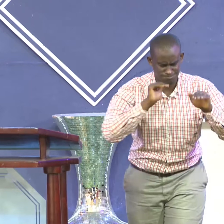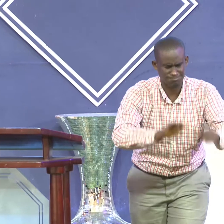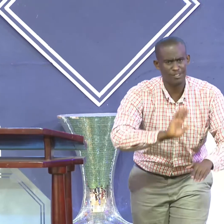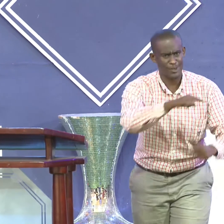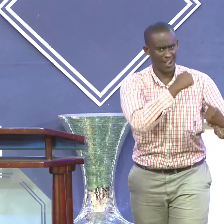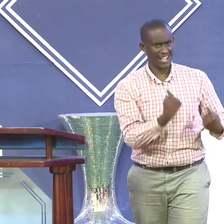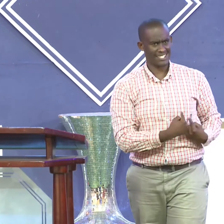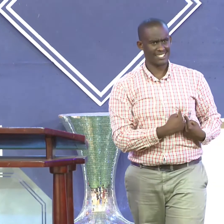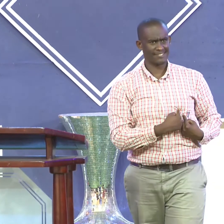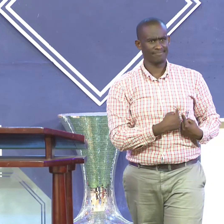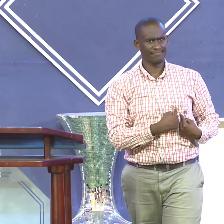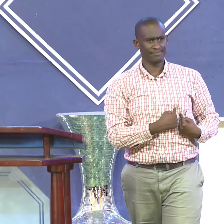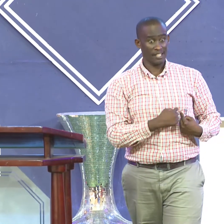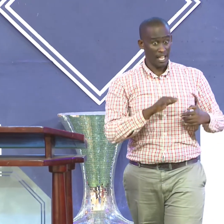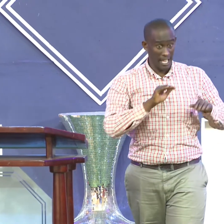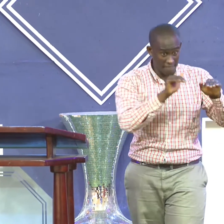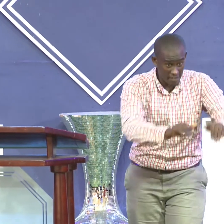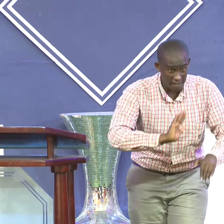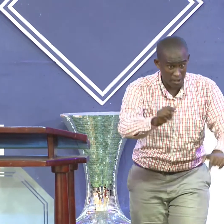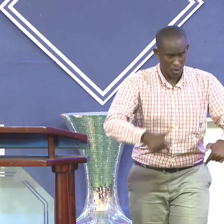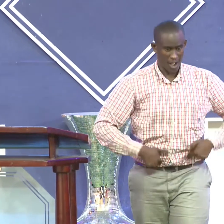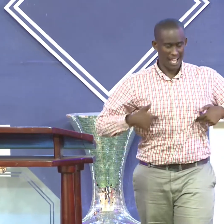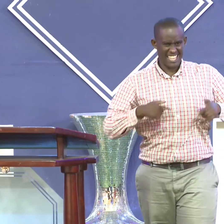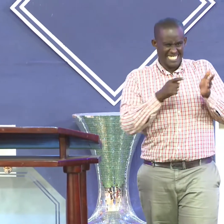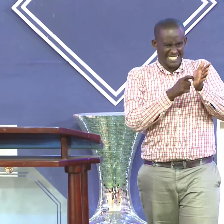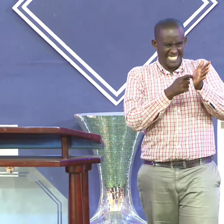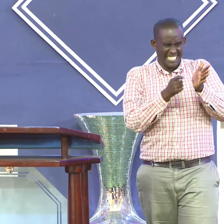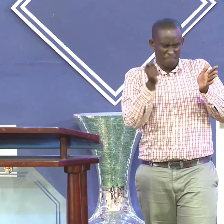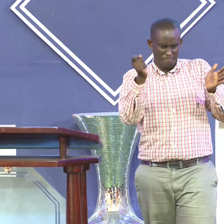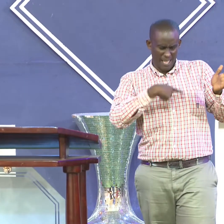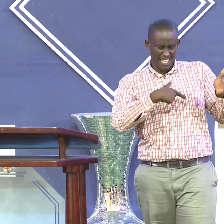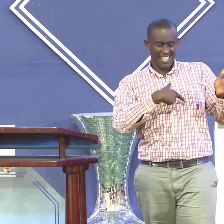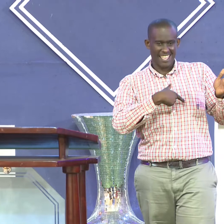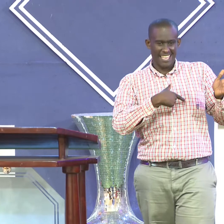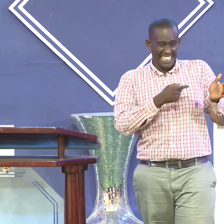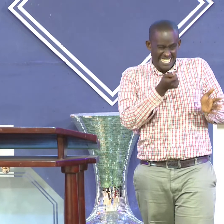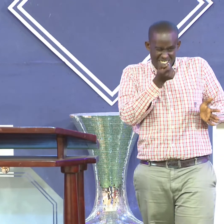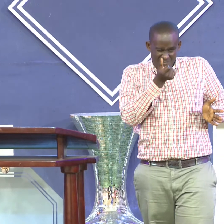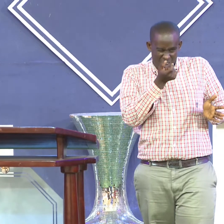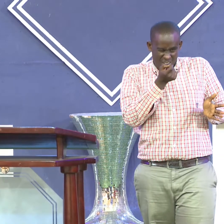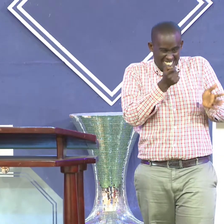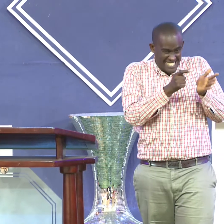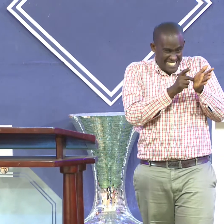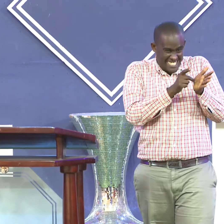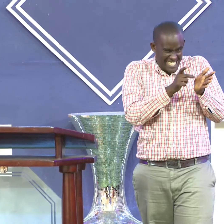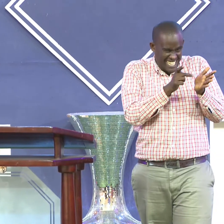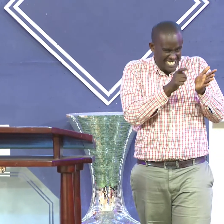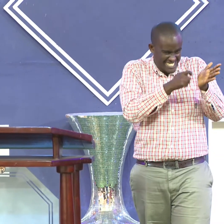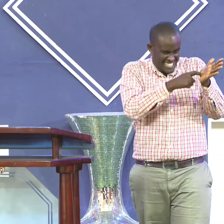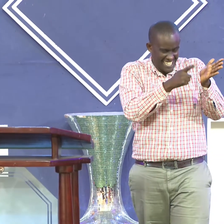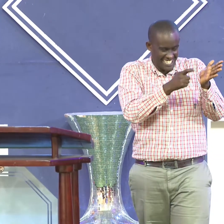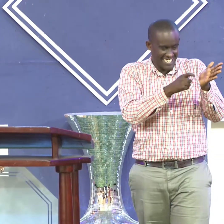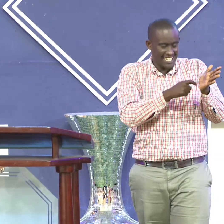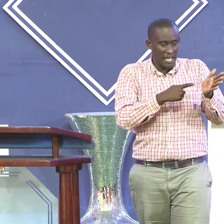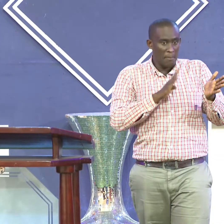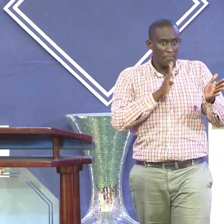after working on your life, and then that seed is there However small it may be.